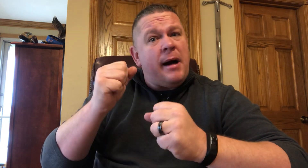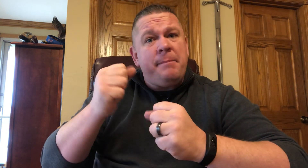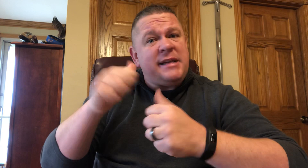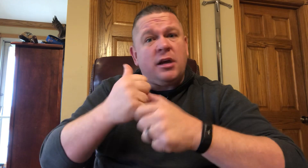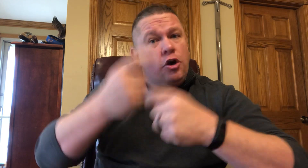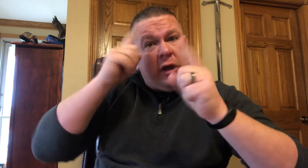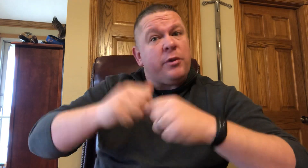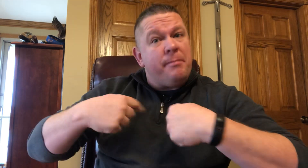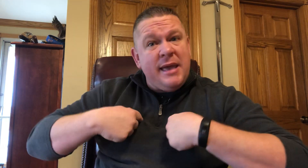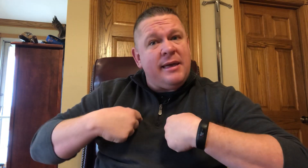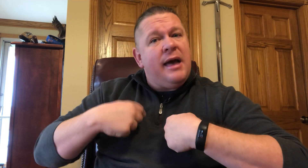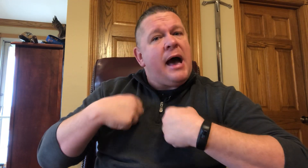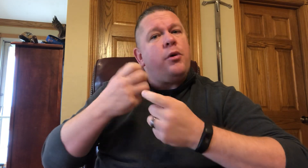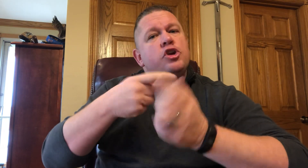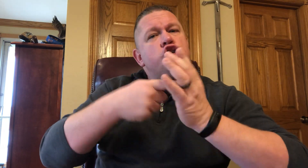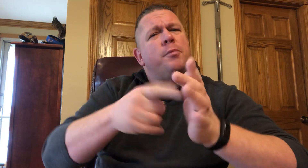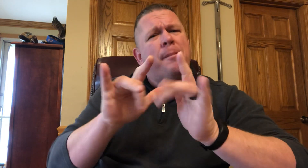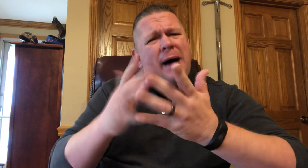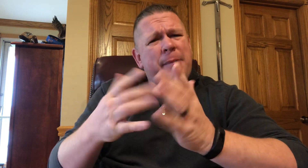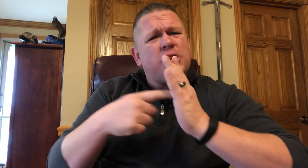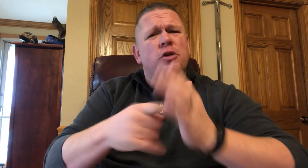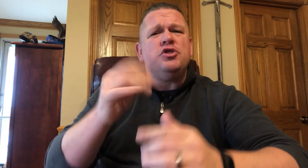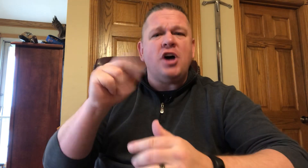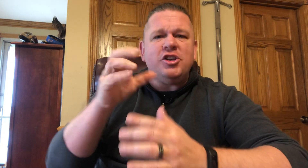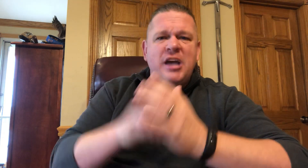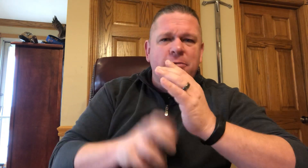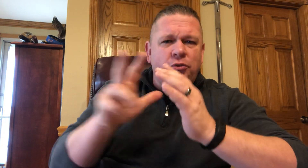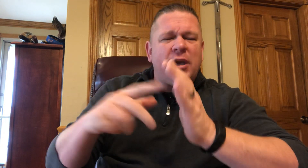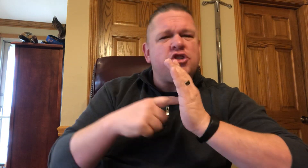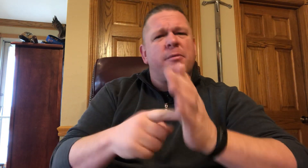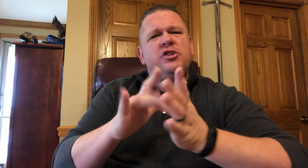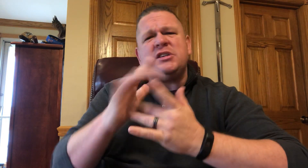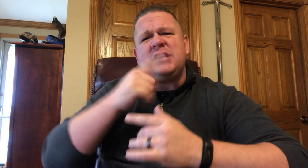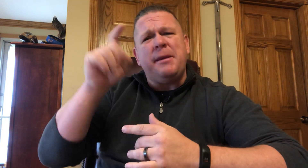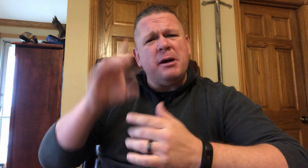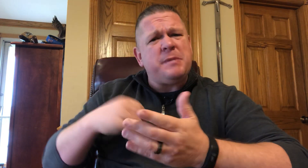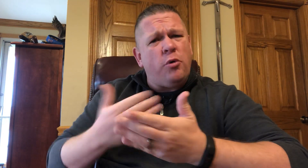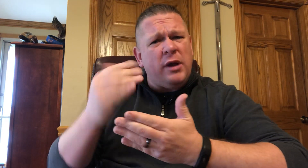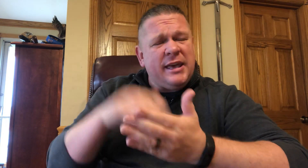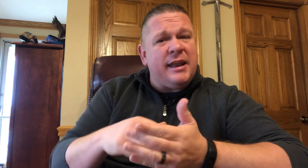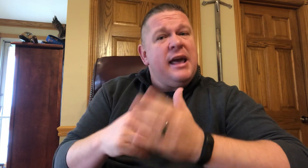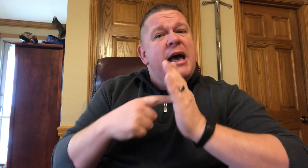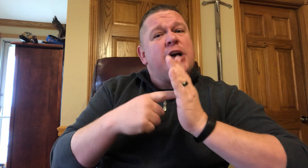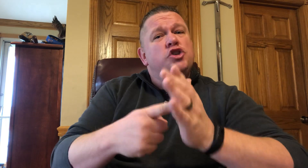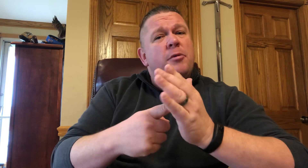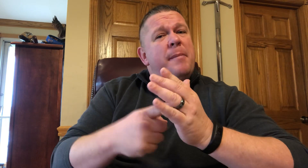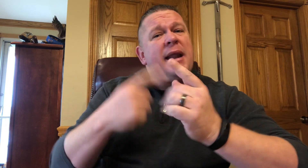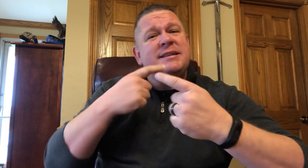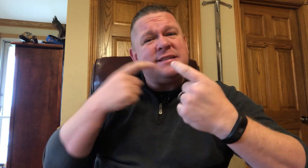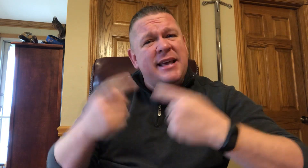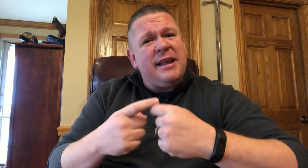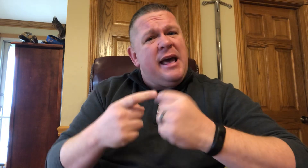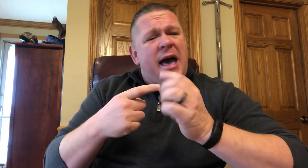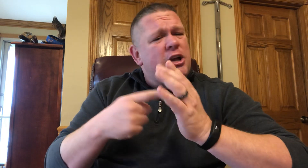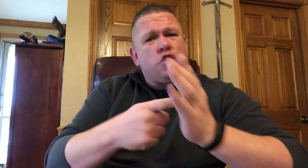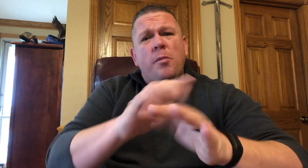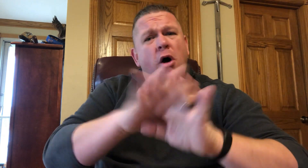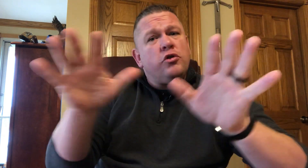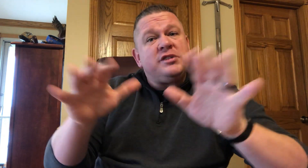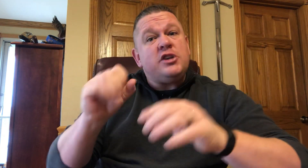based on agreeing with me. I wanted to show him the Bible. I showed him John chapter 3. I showed him that Jesus said you must be born again. I showed him about his sin, and I showed him all those things so that